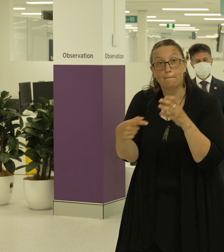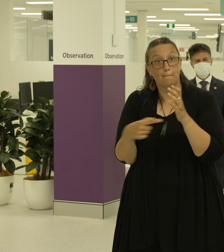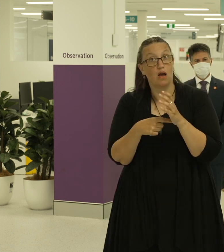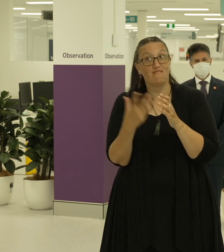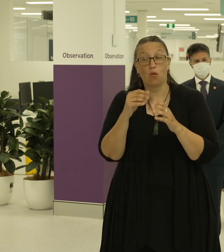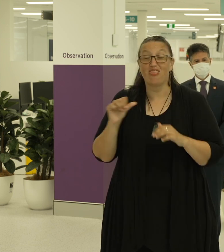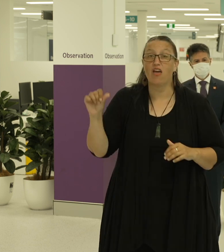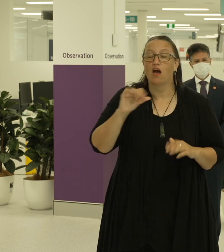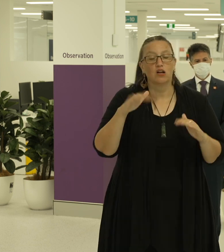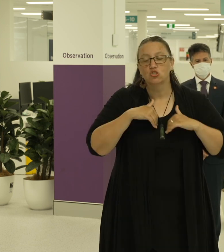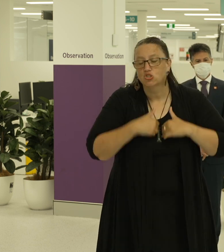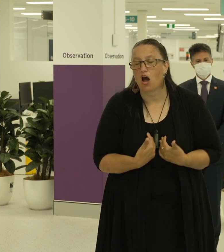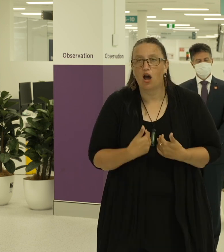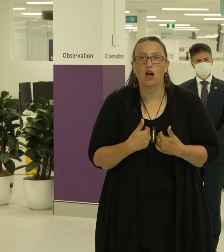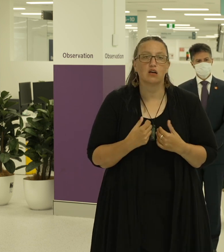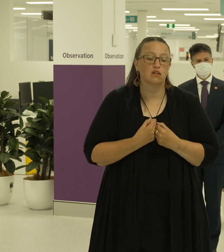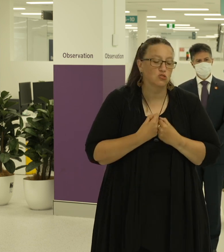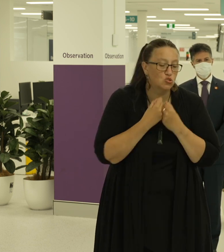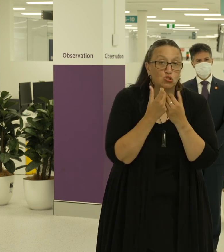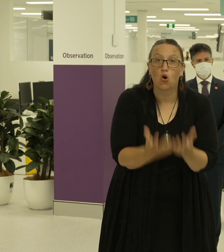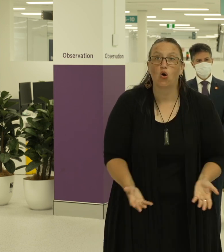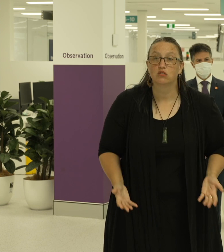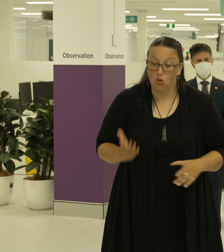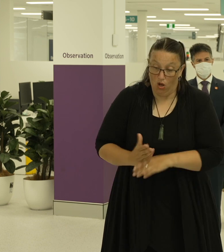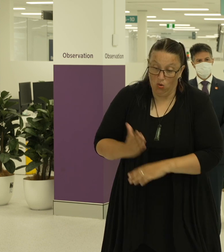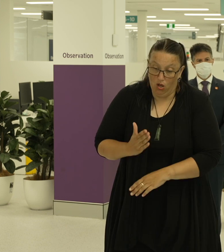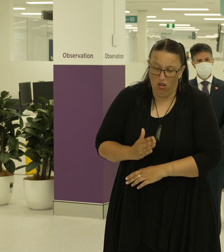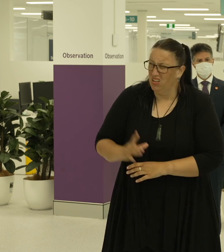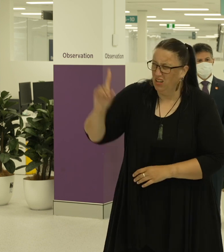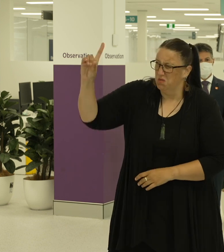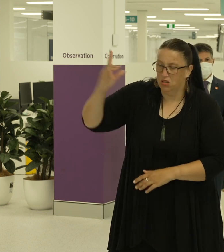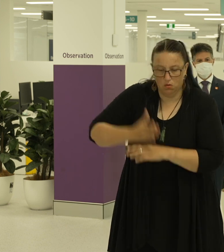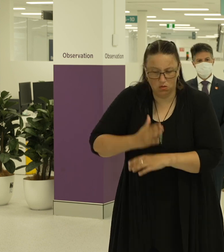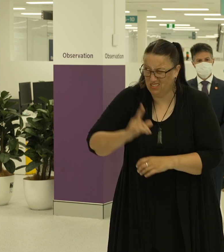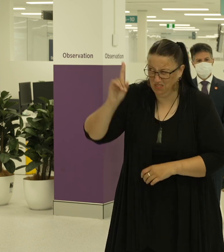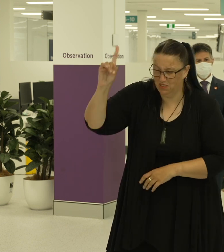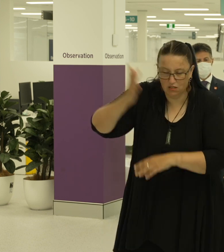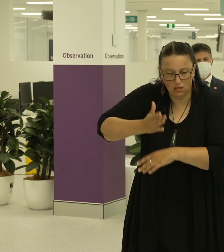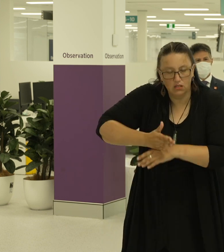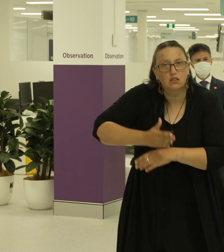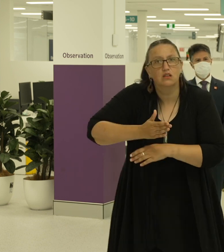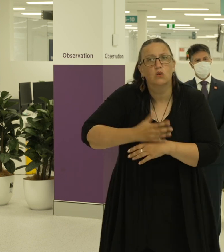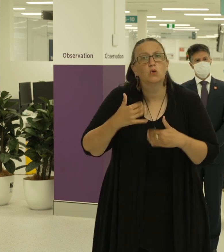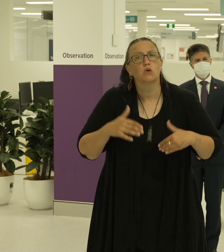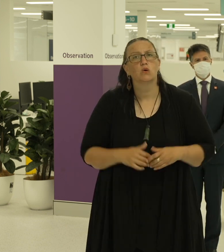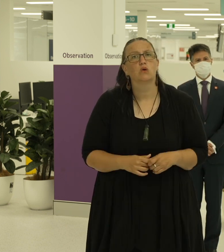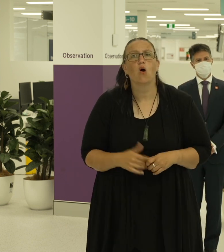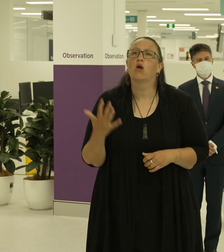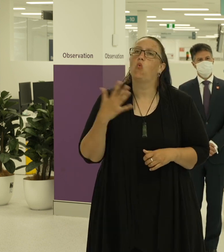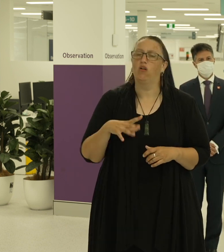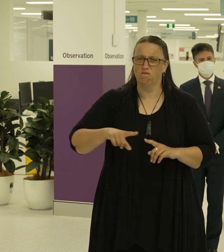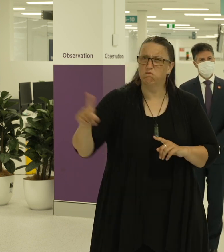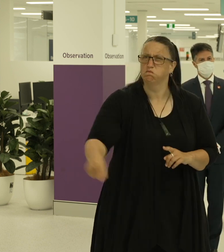of view of they're all tired, they're exhausted, obviously, from the point of view of the work they've been doing for 2 years. And the view is allow a more